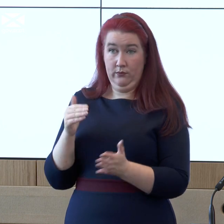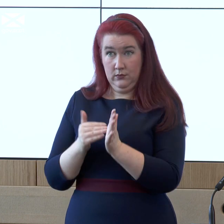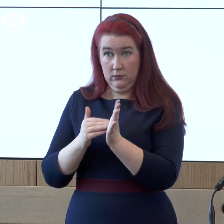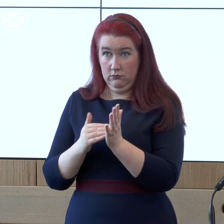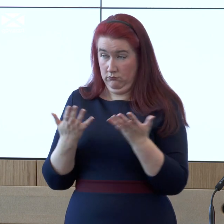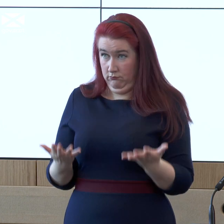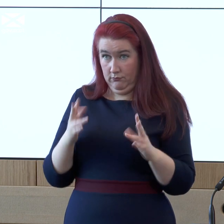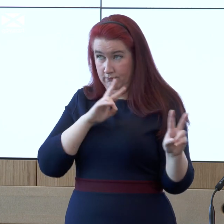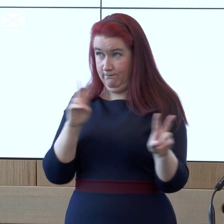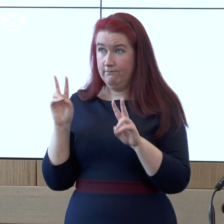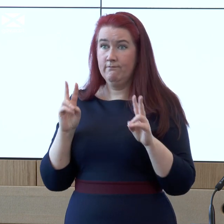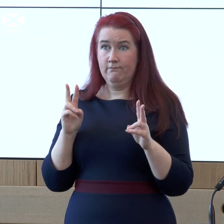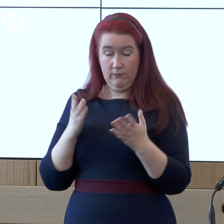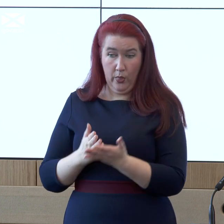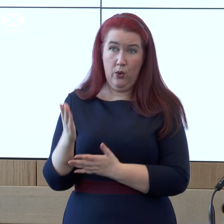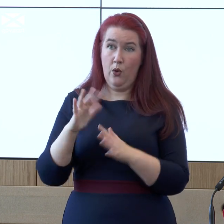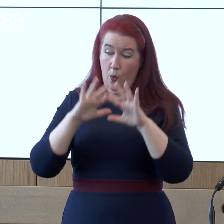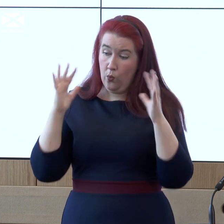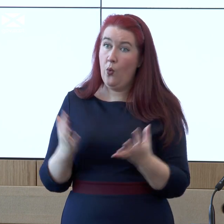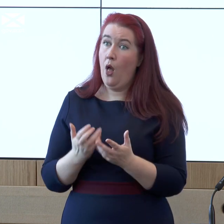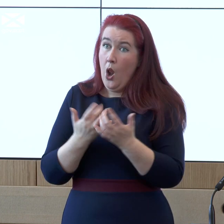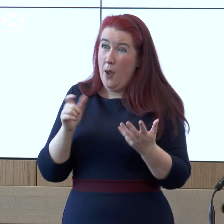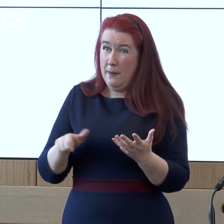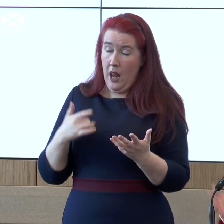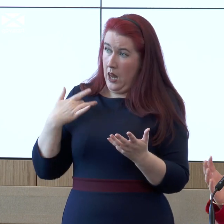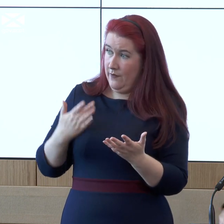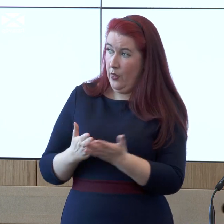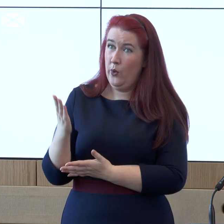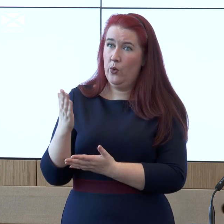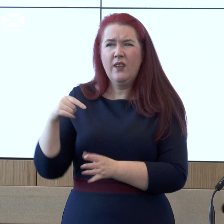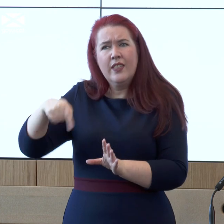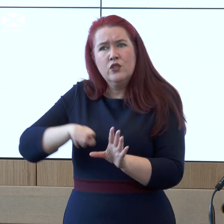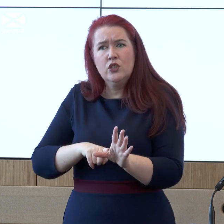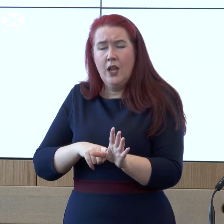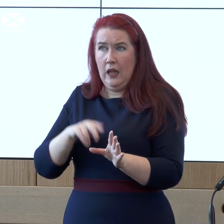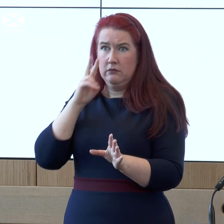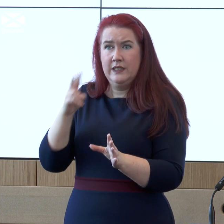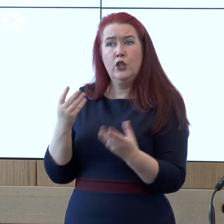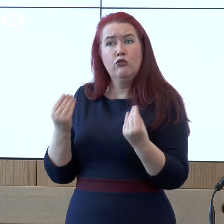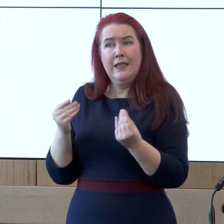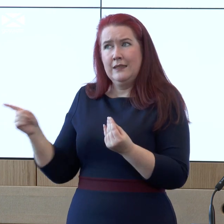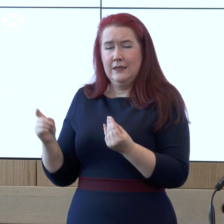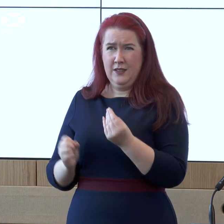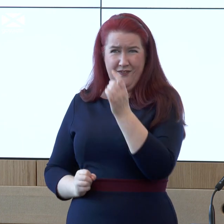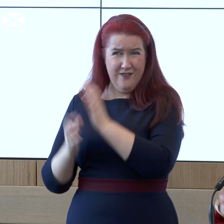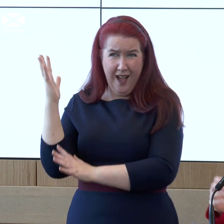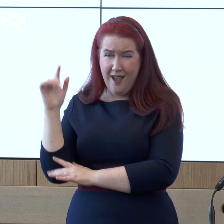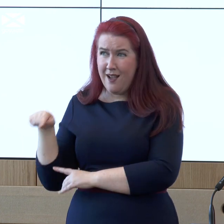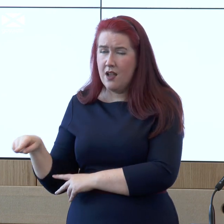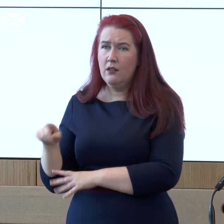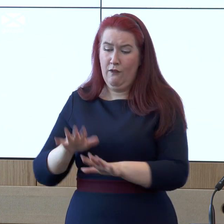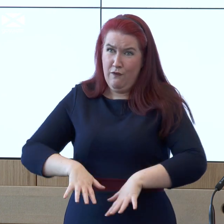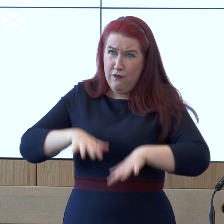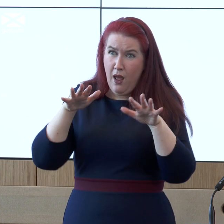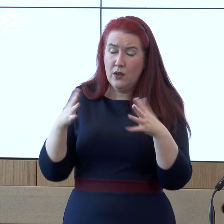being experienced by many people across the world right now. Just this year, wildfires in Greece, massive flooding